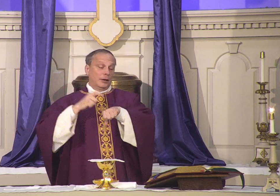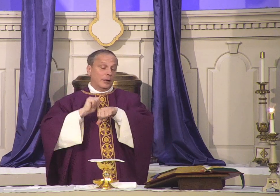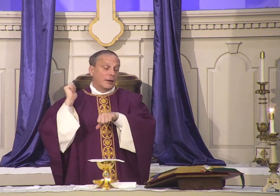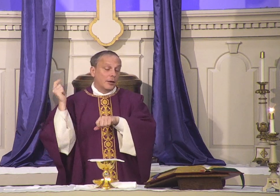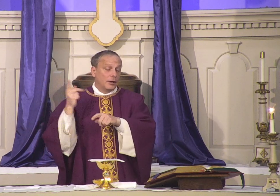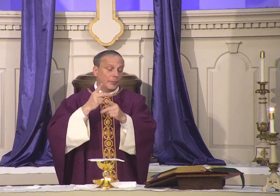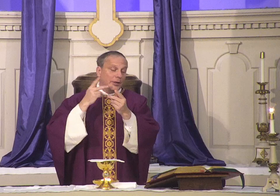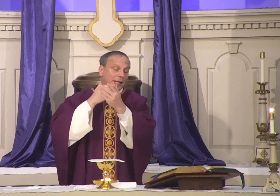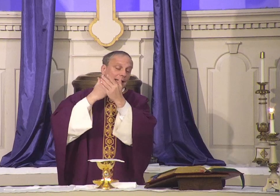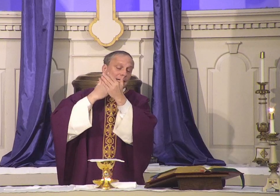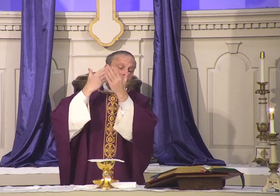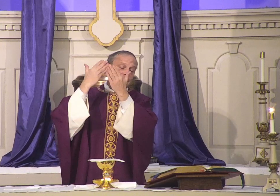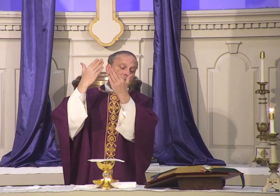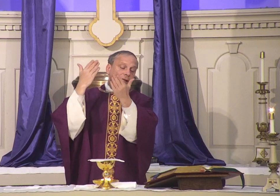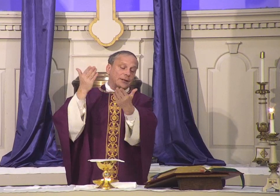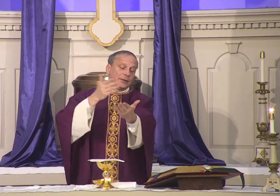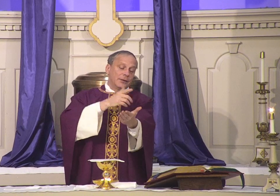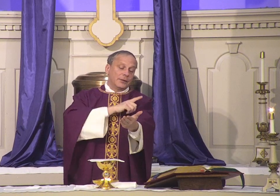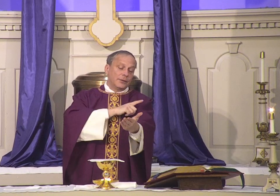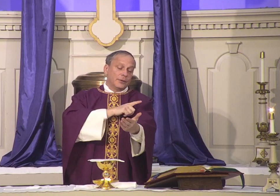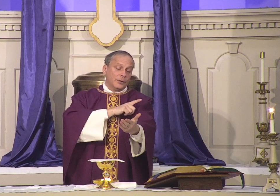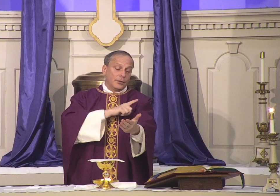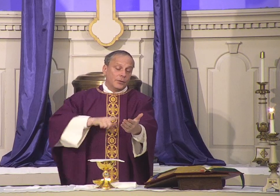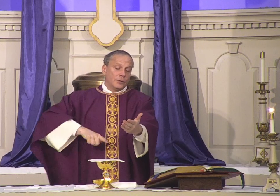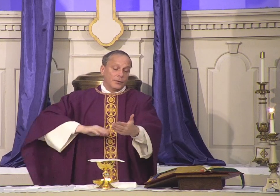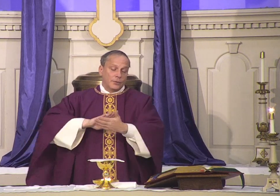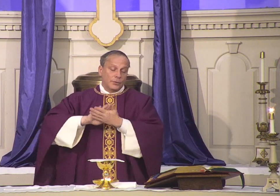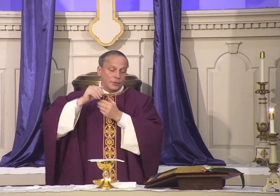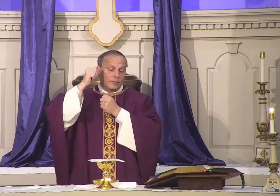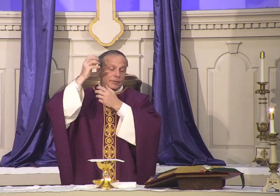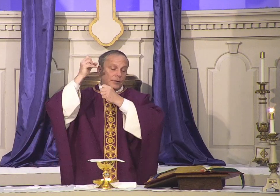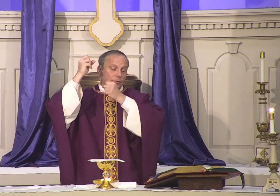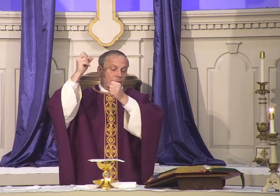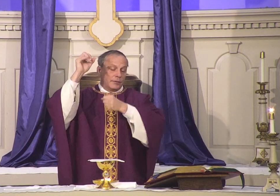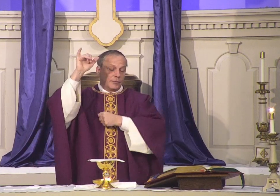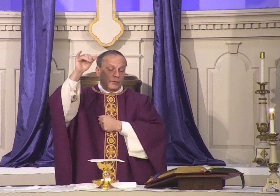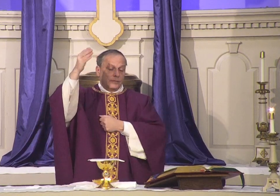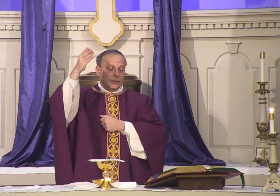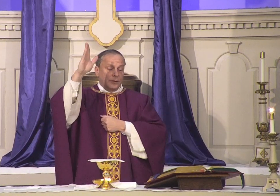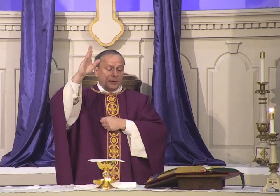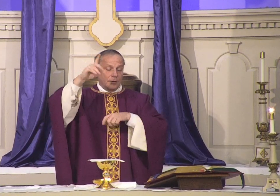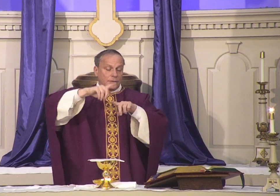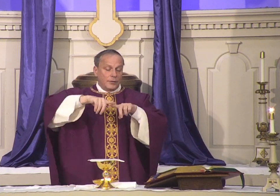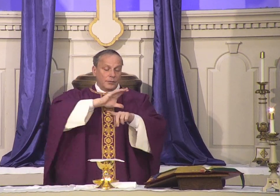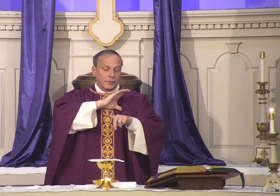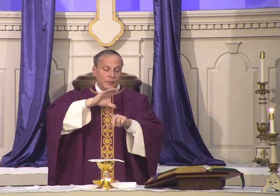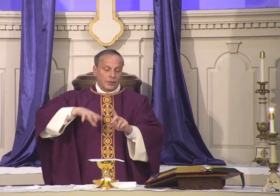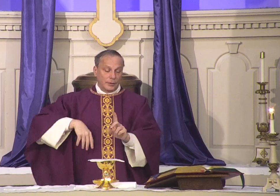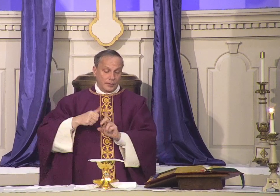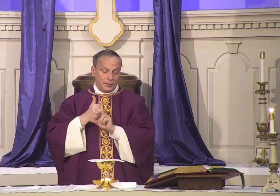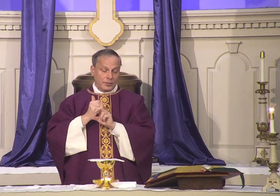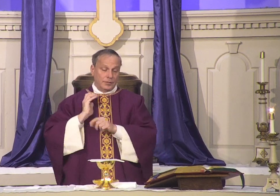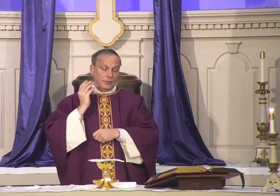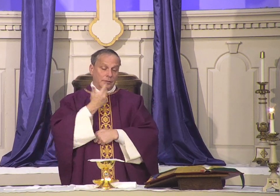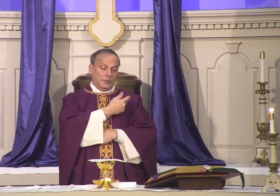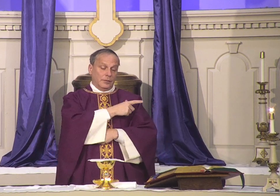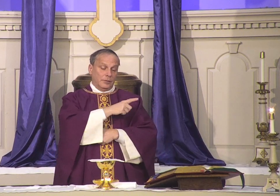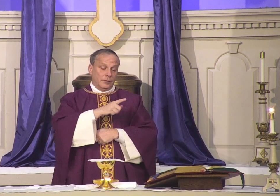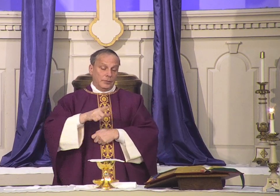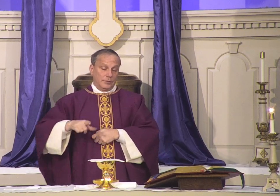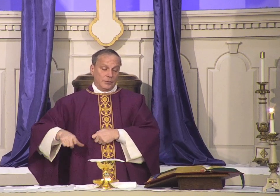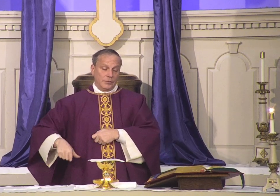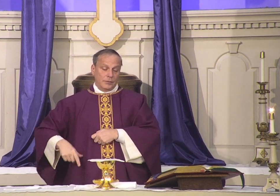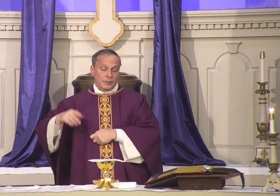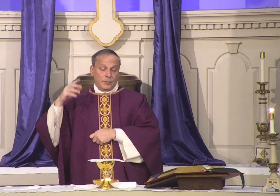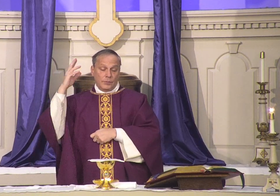It is truly right and just, our duty and our salvation, always and everywhere, to give you